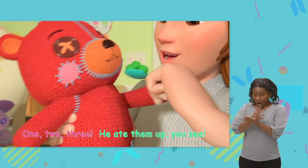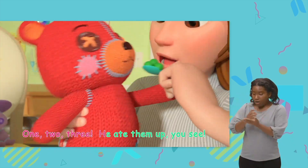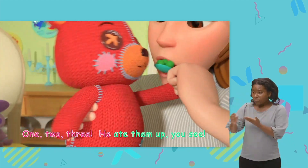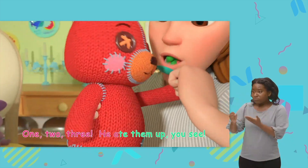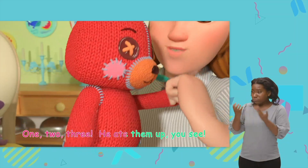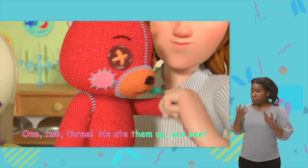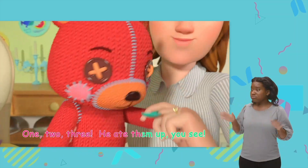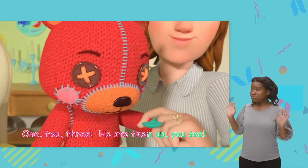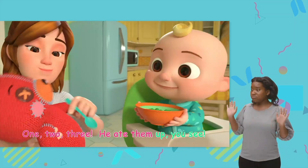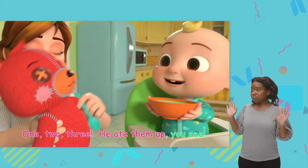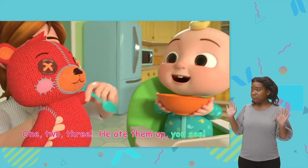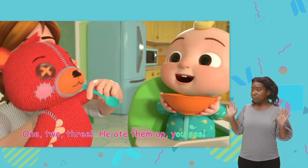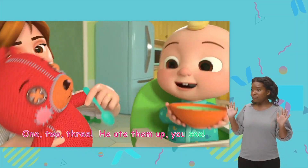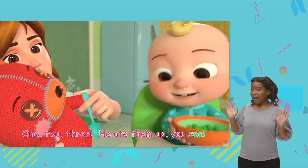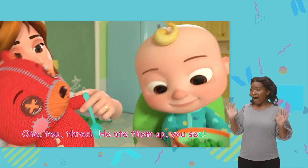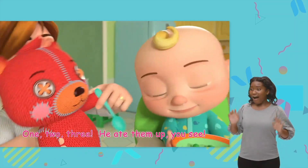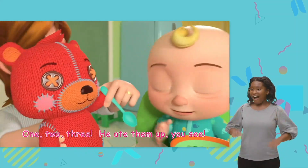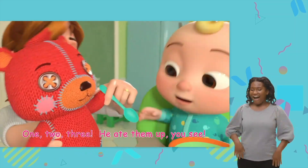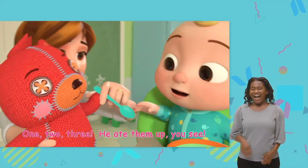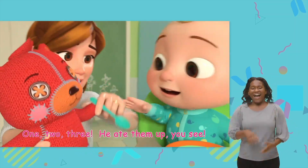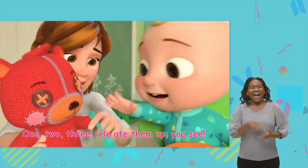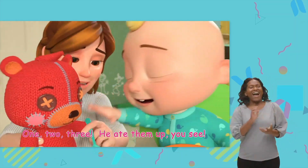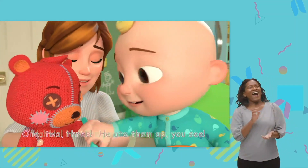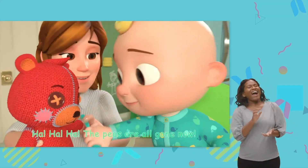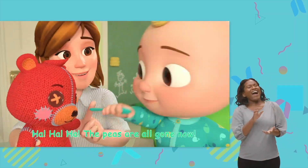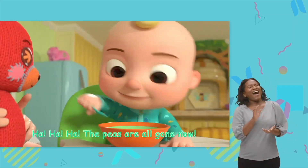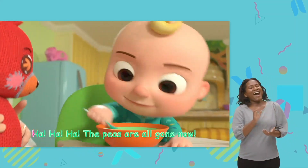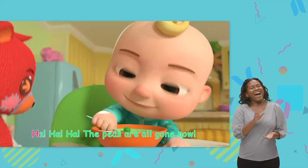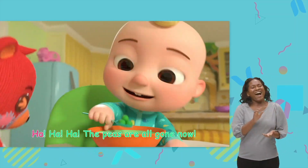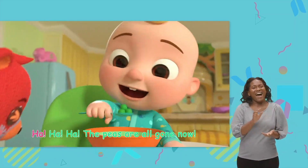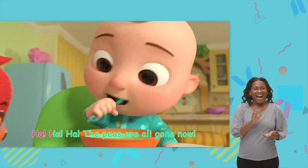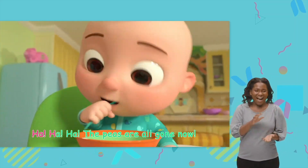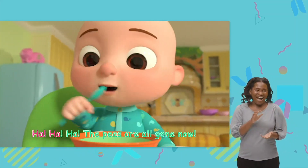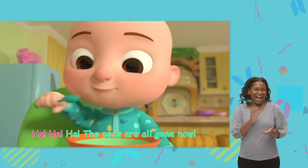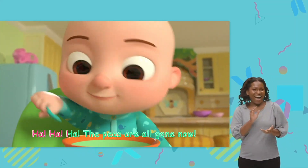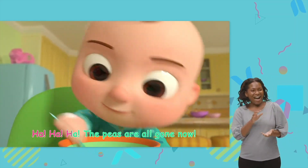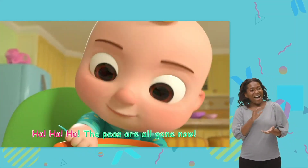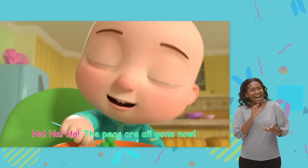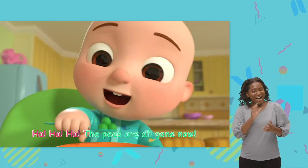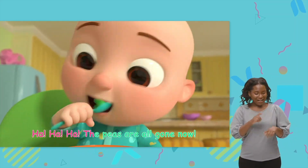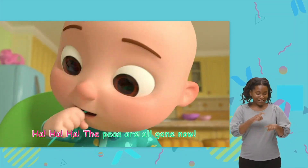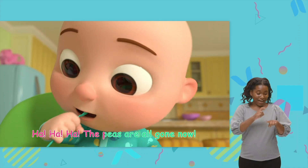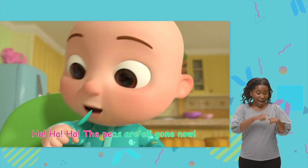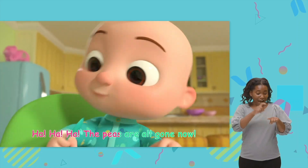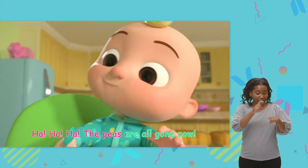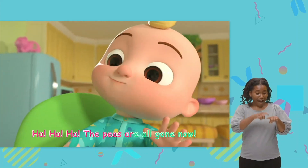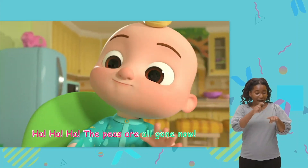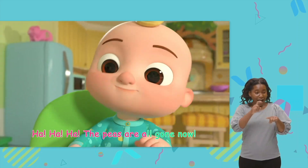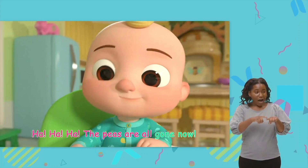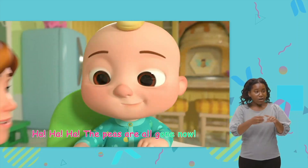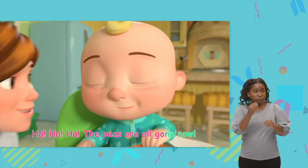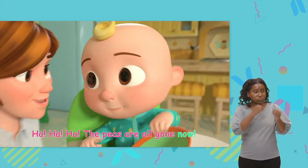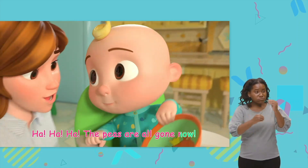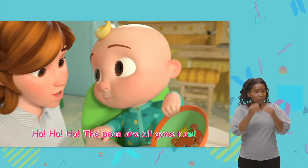he ate them up, you see. Ha, ha, ha, the peas are all gone